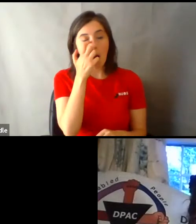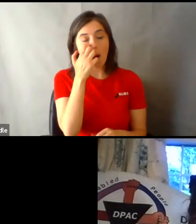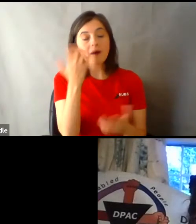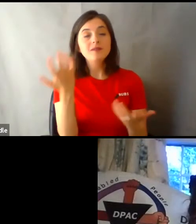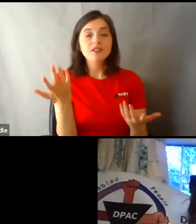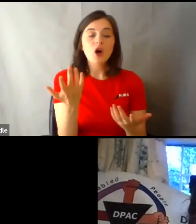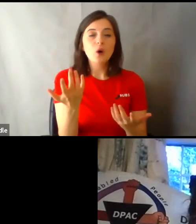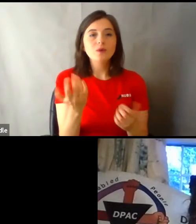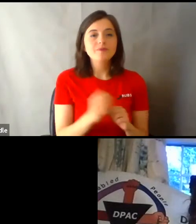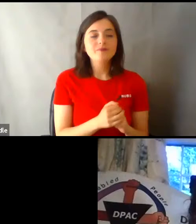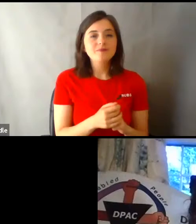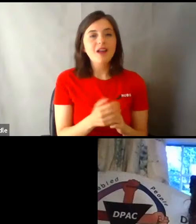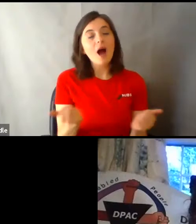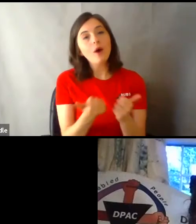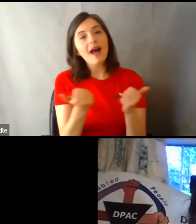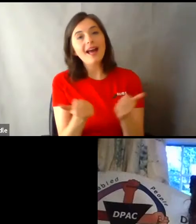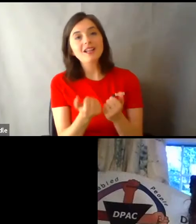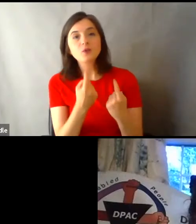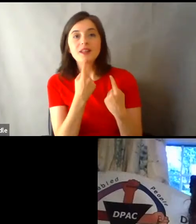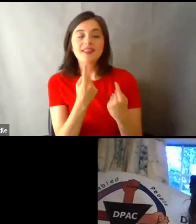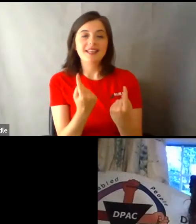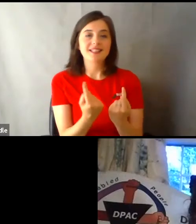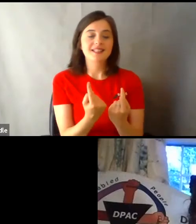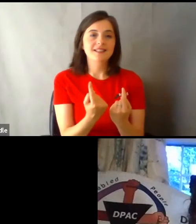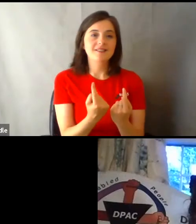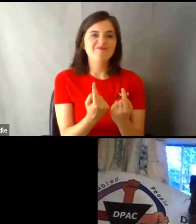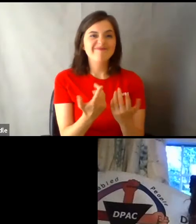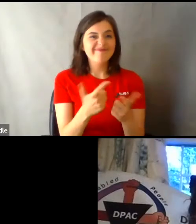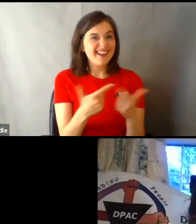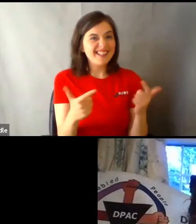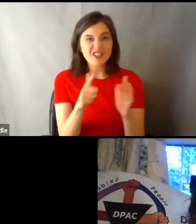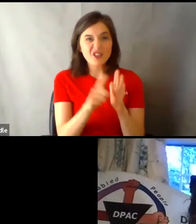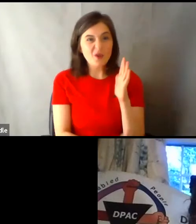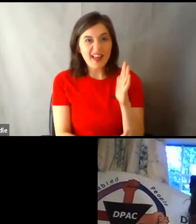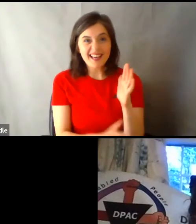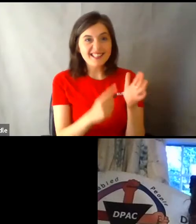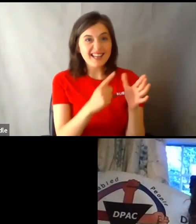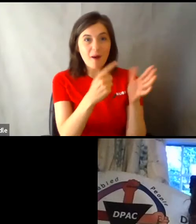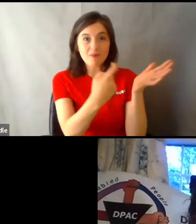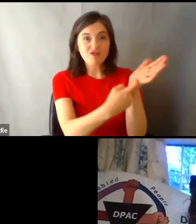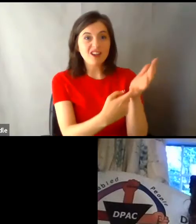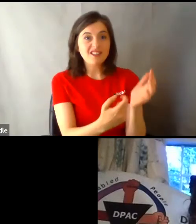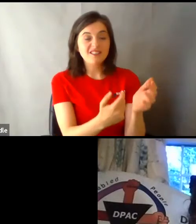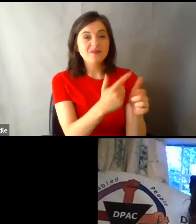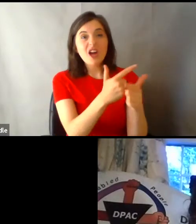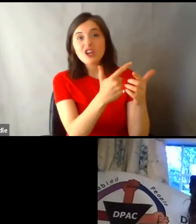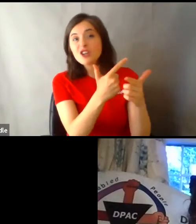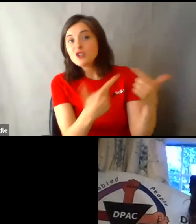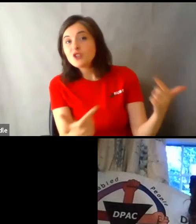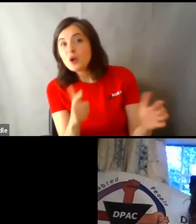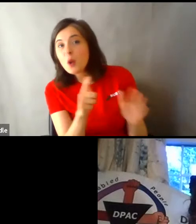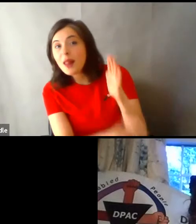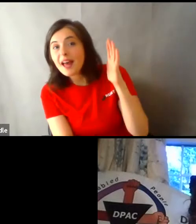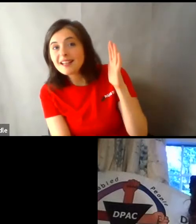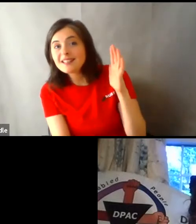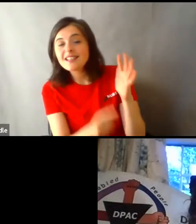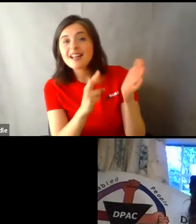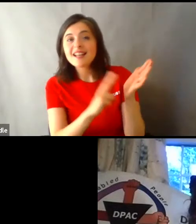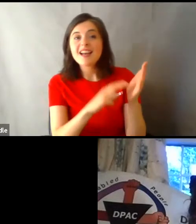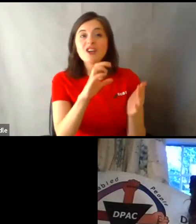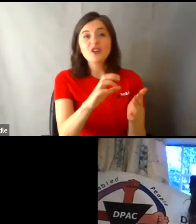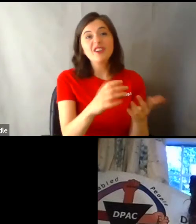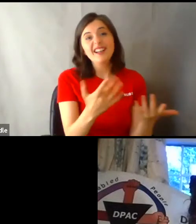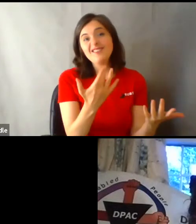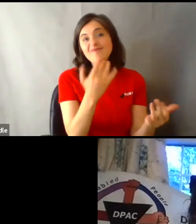So I'll end on this. It's too late, Amber Rudd, too late, Neil Cooling. We absolutely thrashed